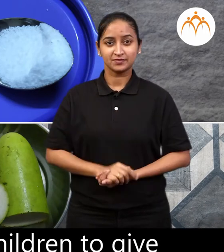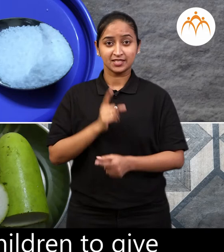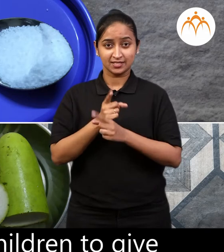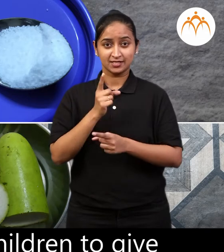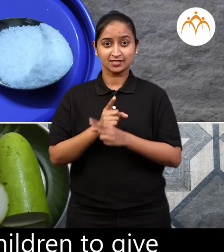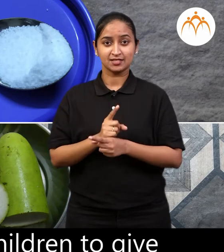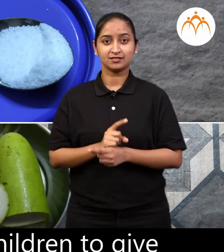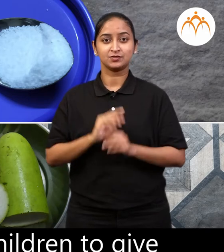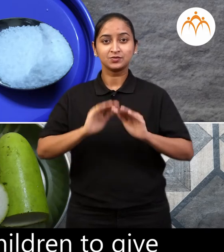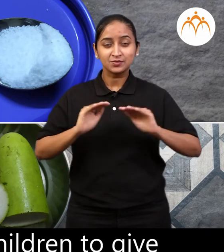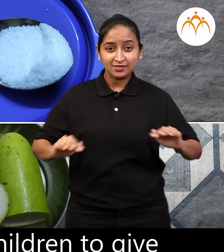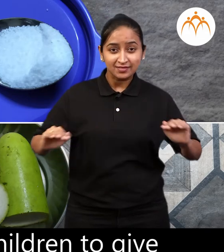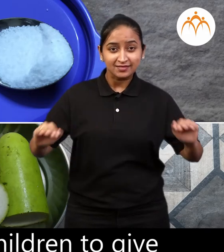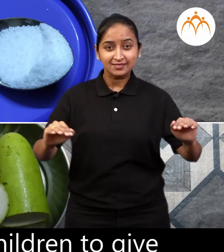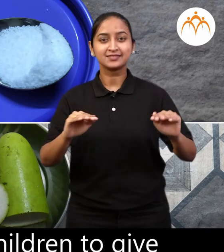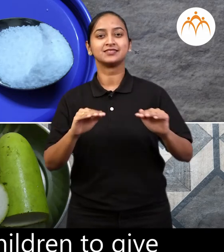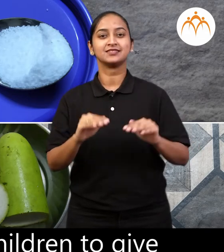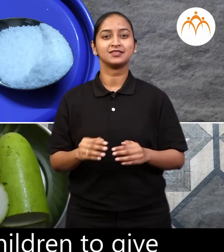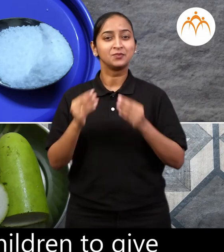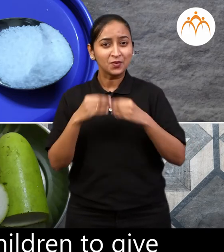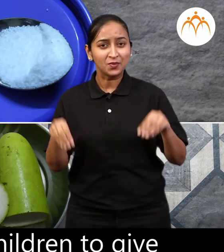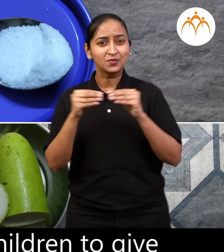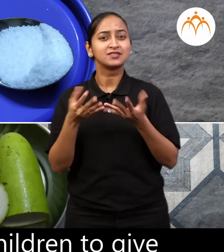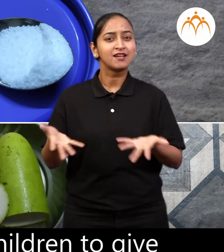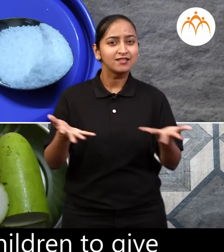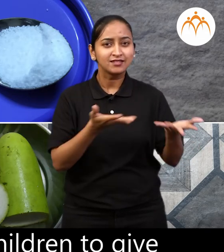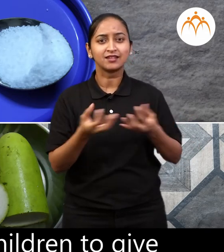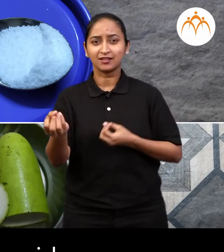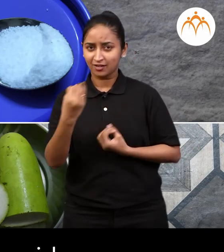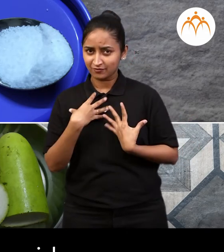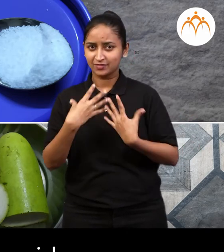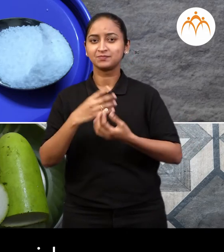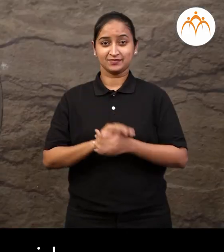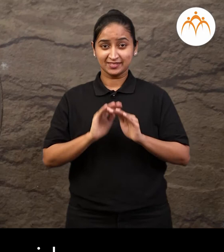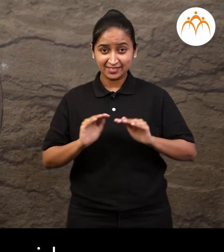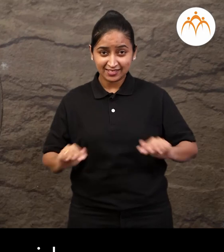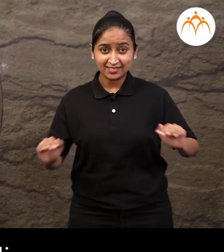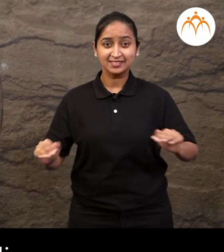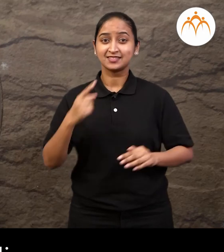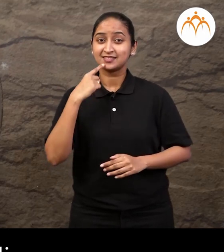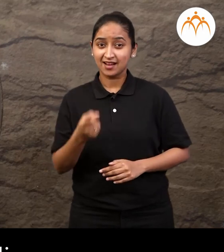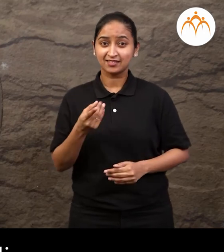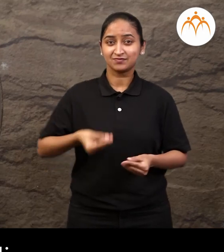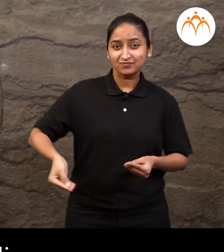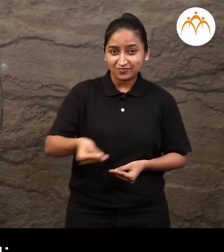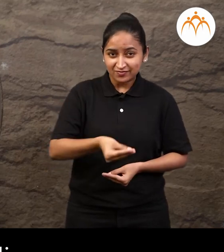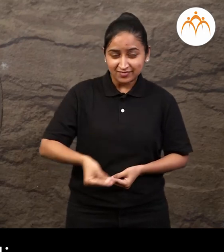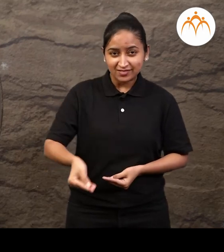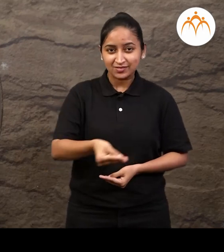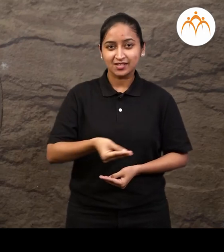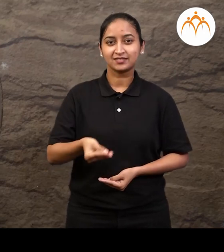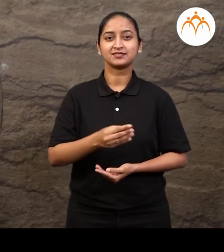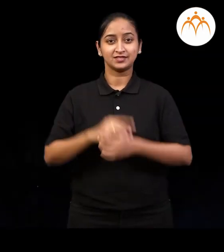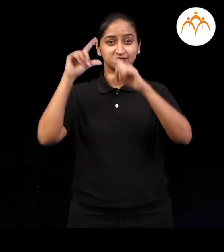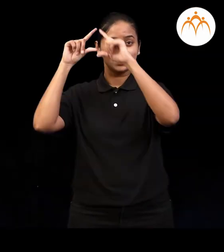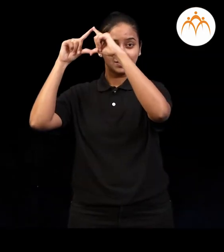Teacher asked the children to give the names of other white things. The children said, rangoli,